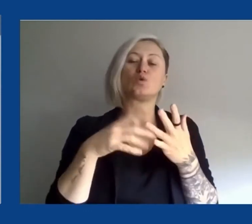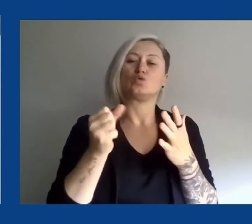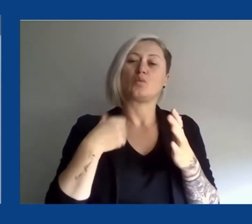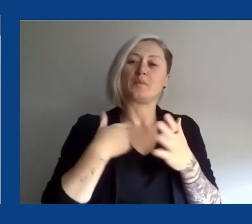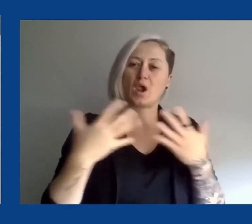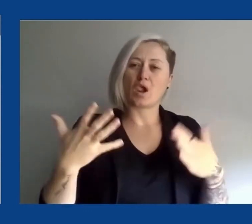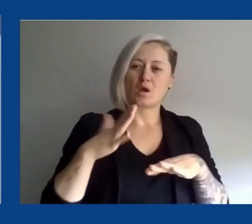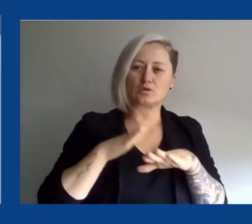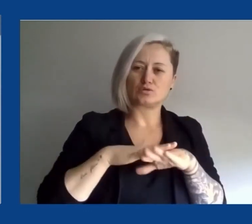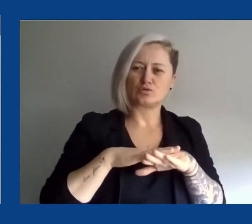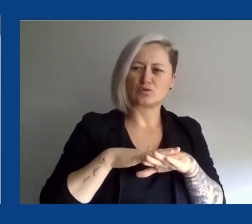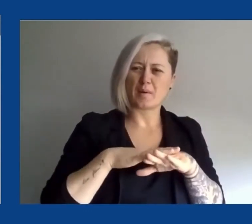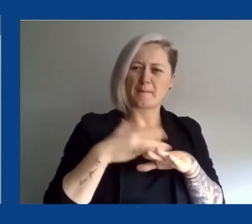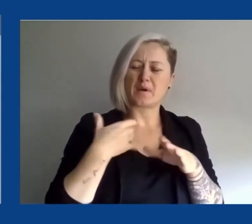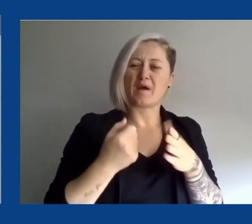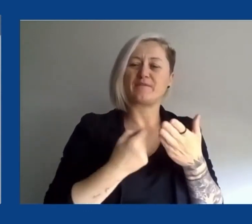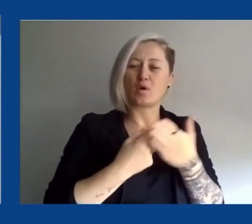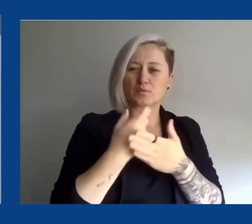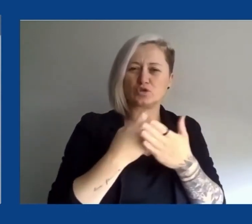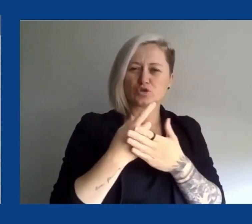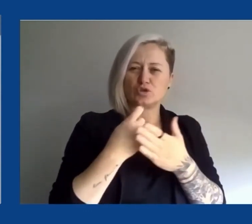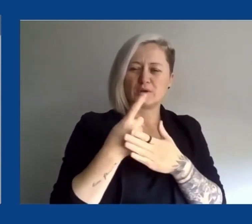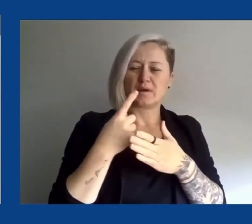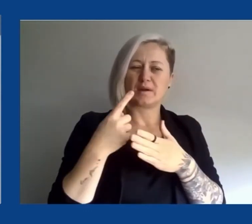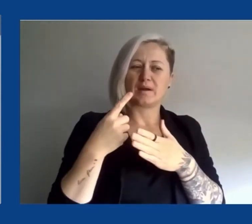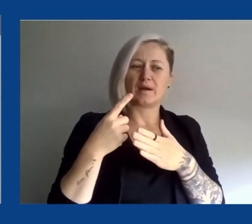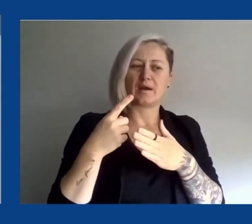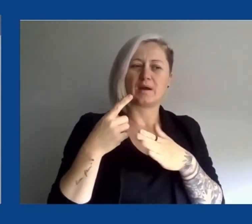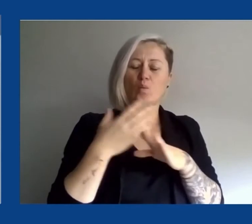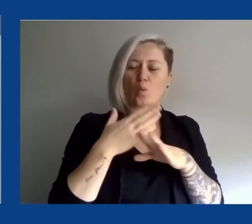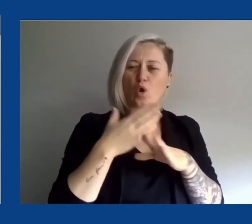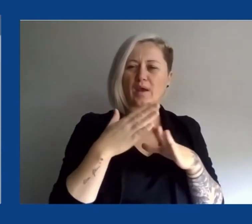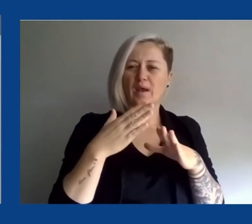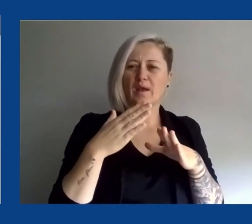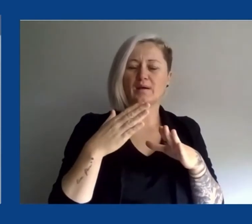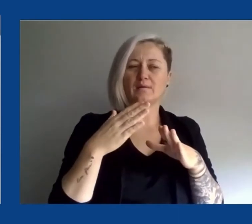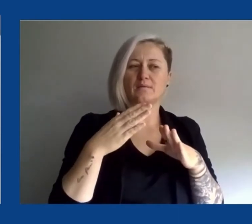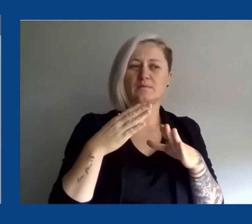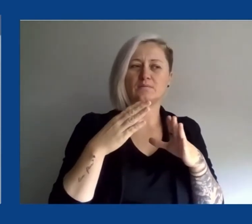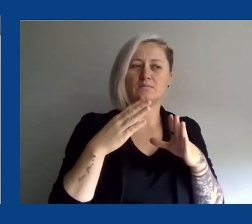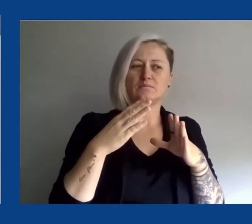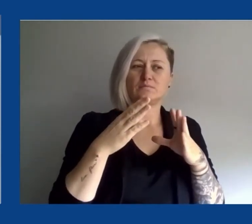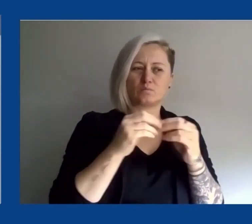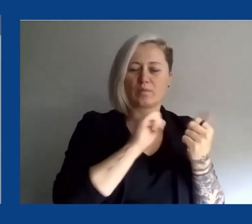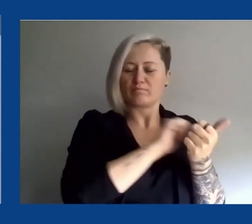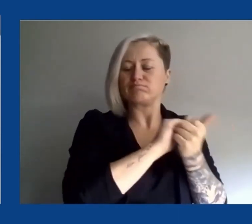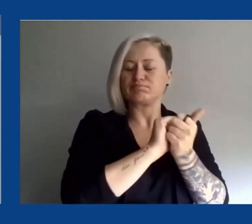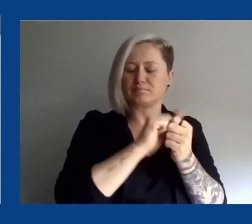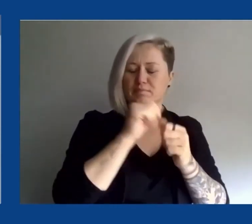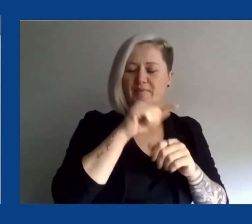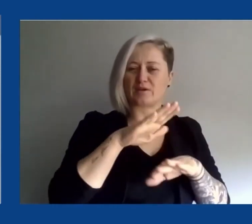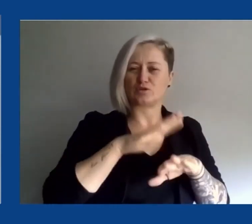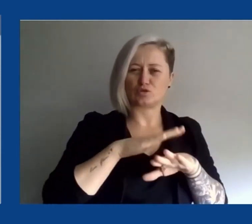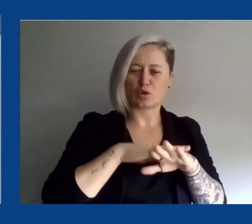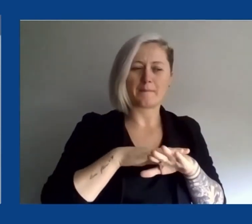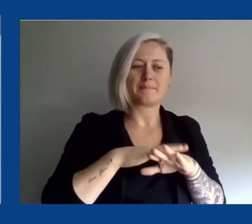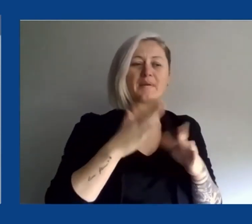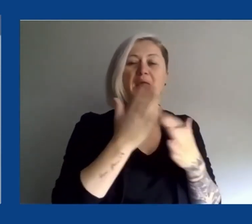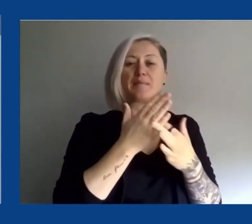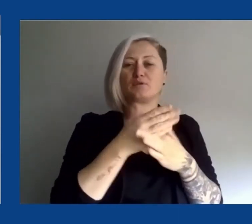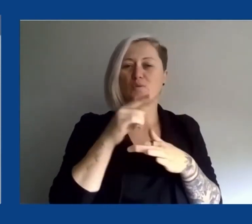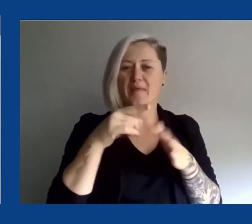opportunity working with Colin Burke and Reg Blow at that stage, and in between that I did mothercraft